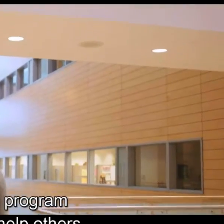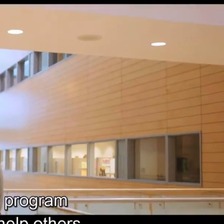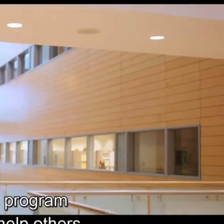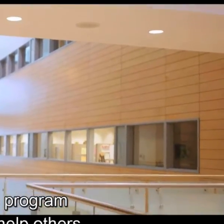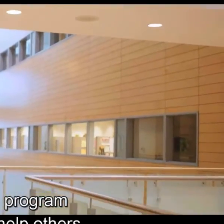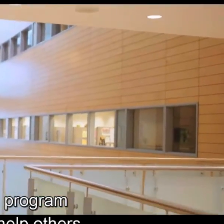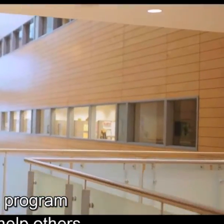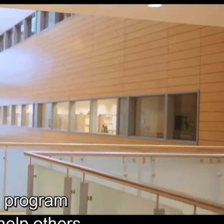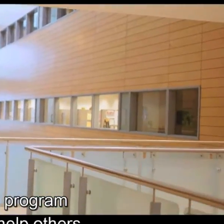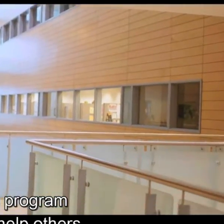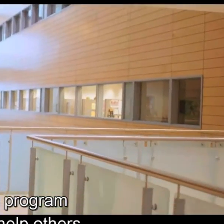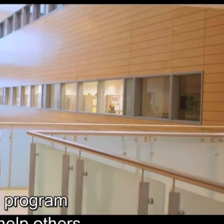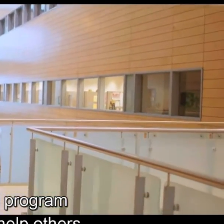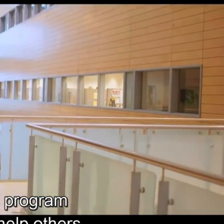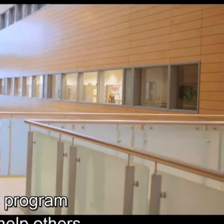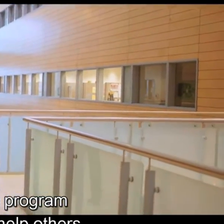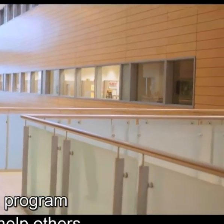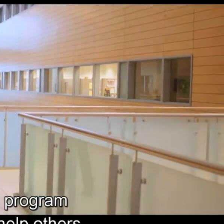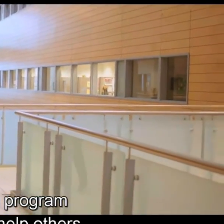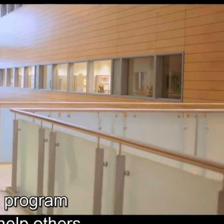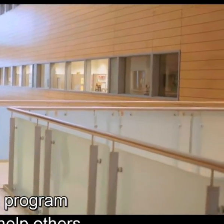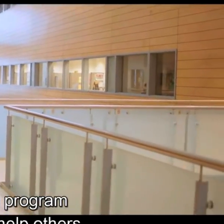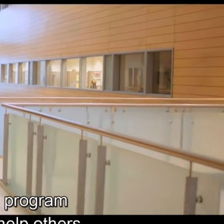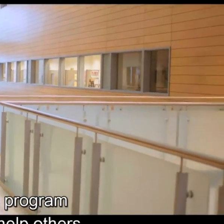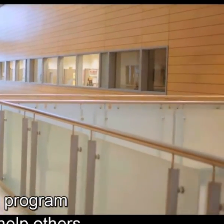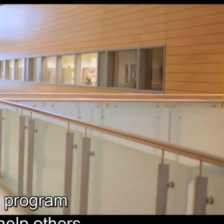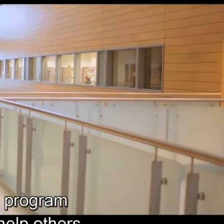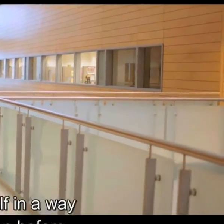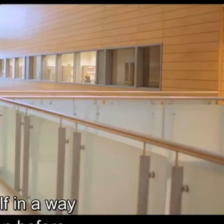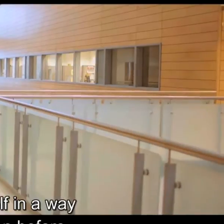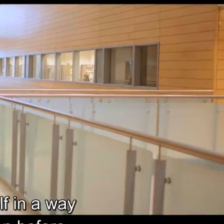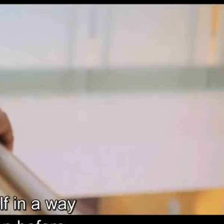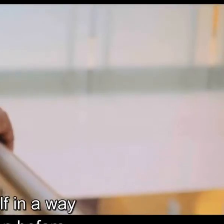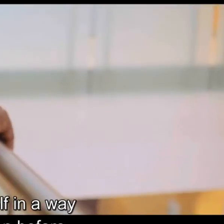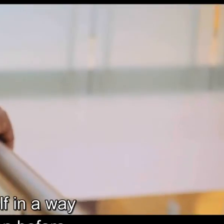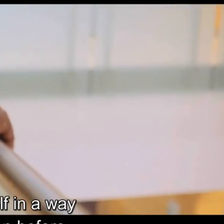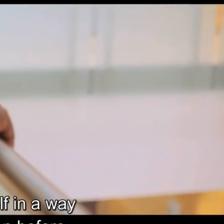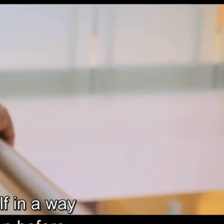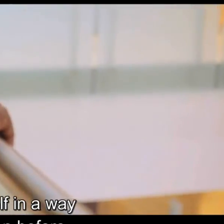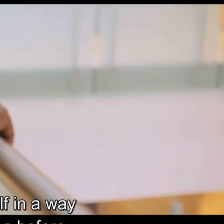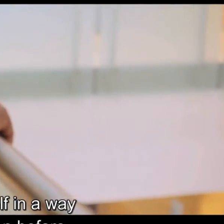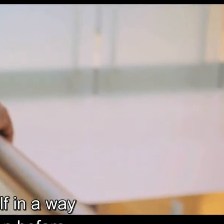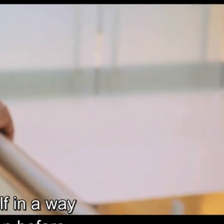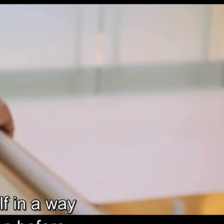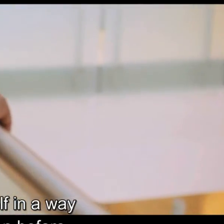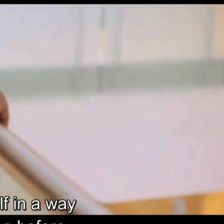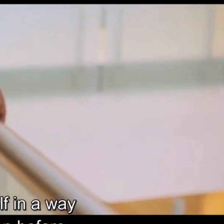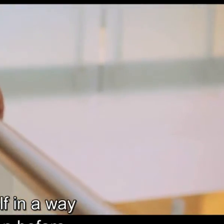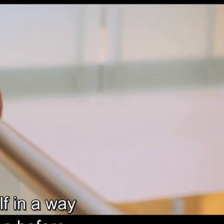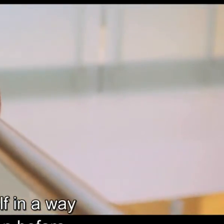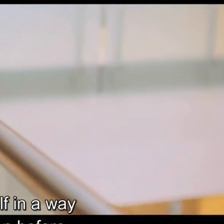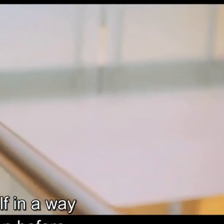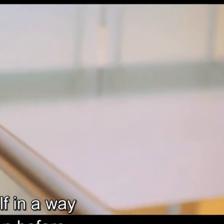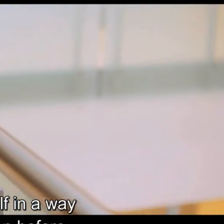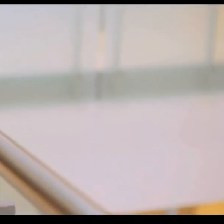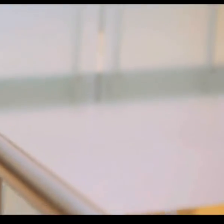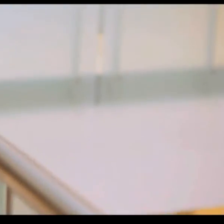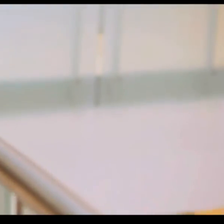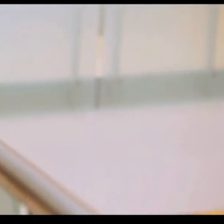The business program enabled me to help others and help myself in a way I've never seen before.